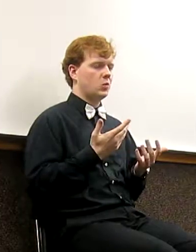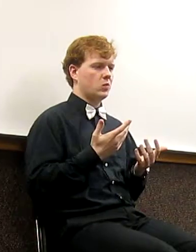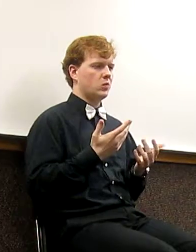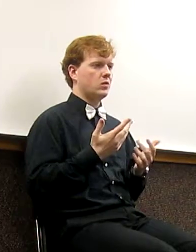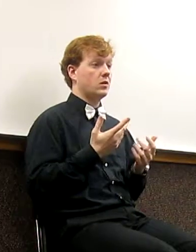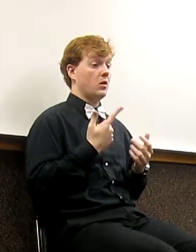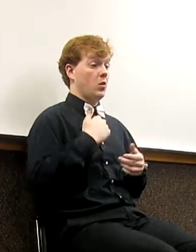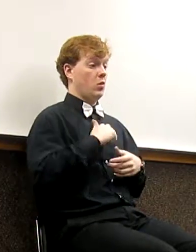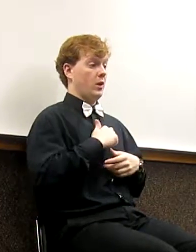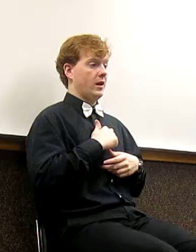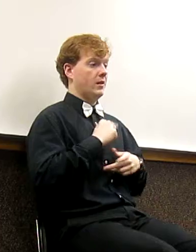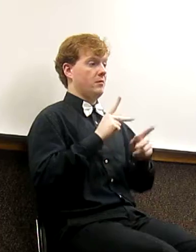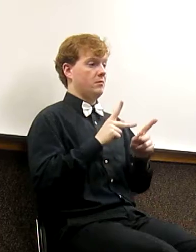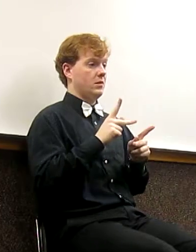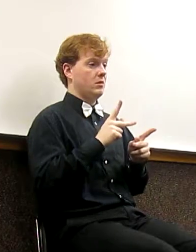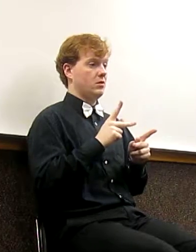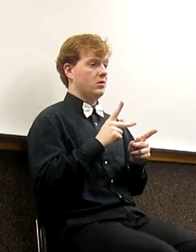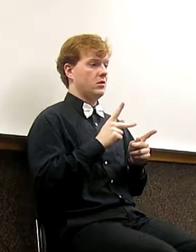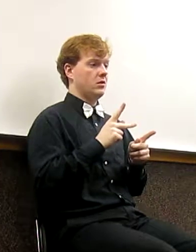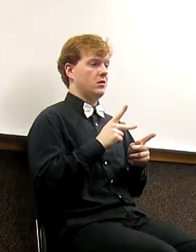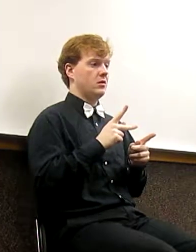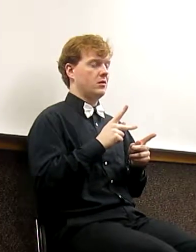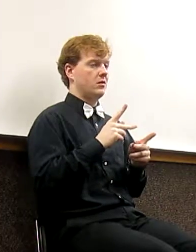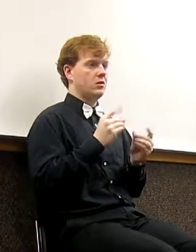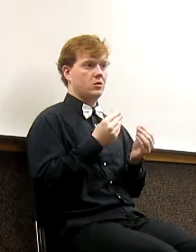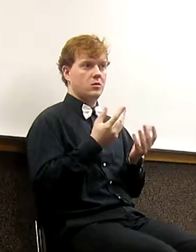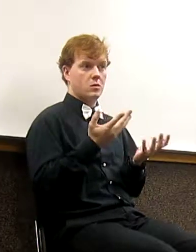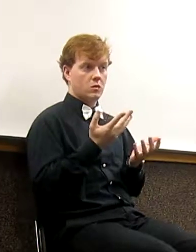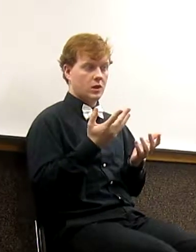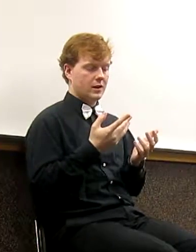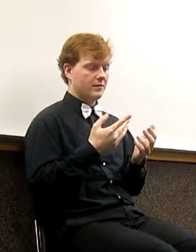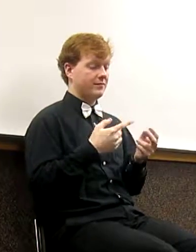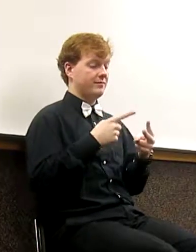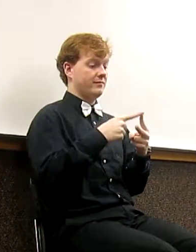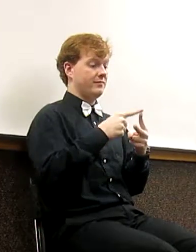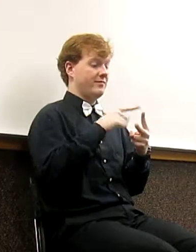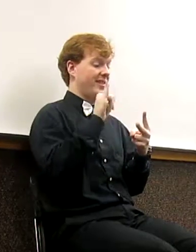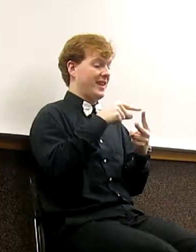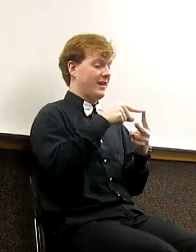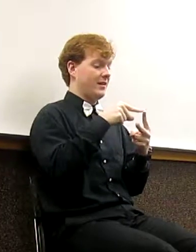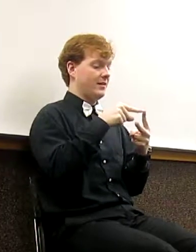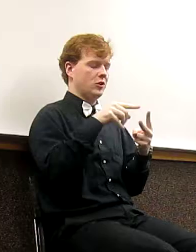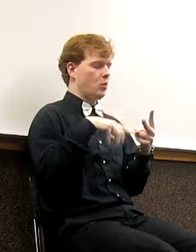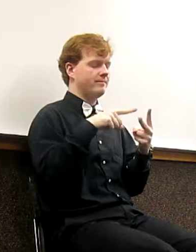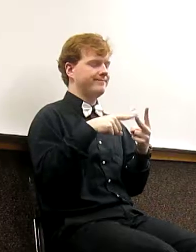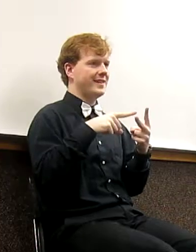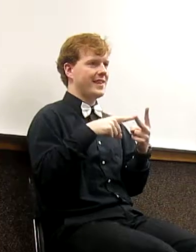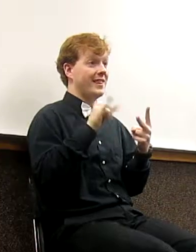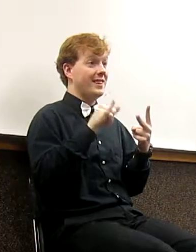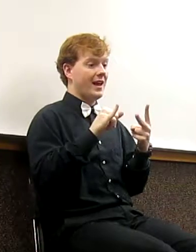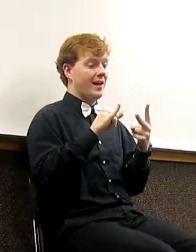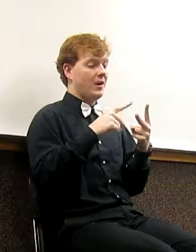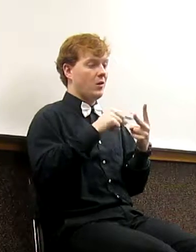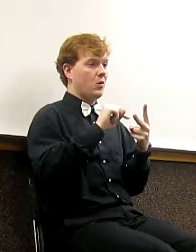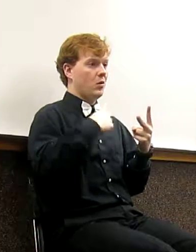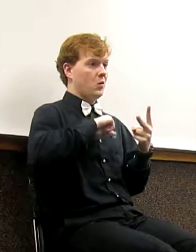So what we did, this is trans fat, still talking about trans fat here. We took an unsaturated fat cell and we filled it up, or